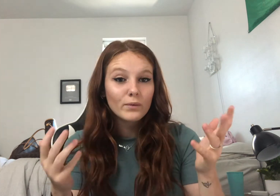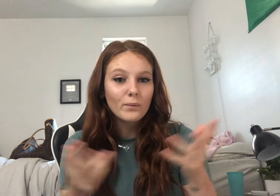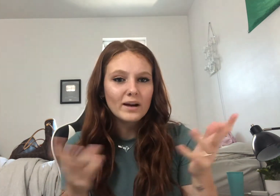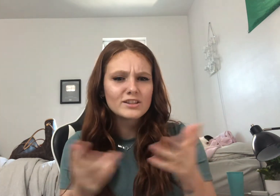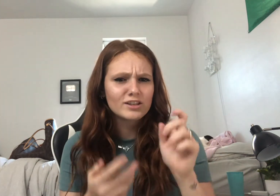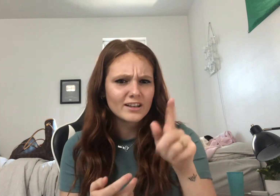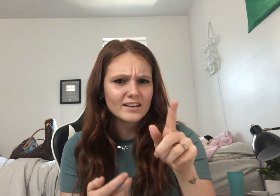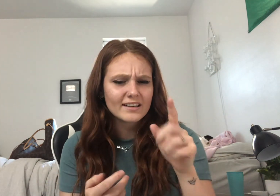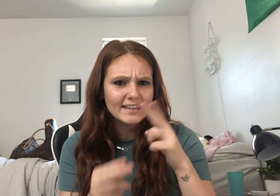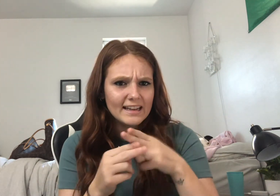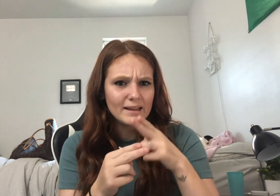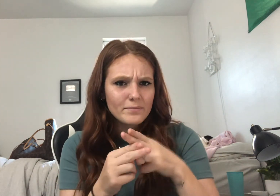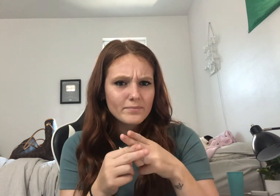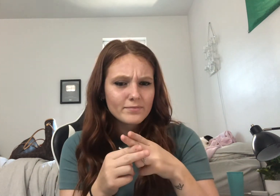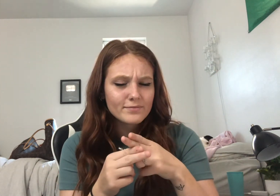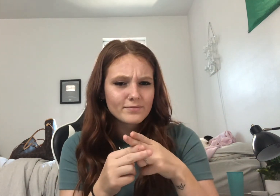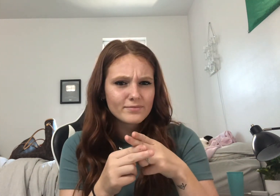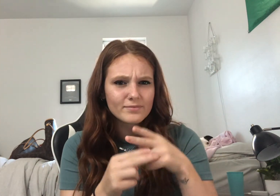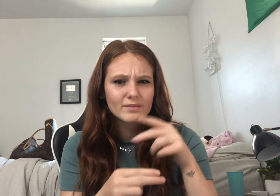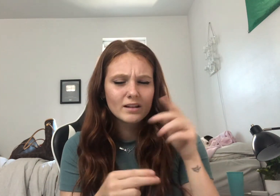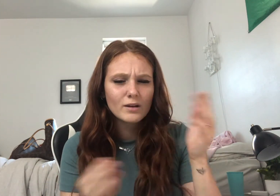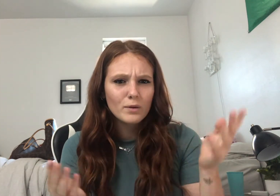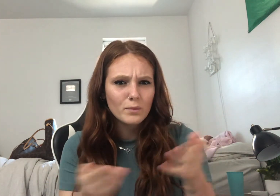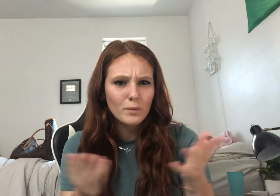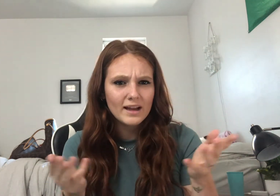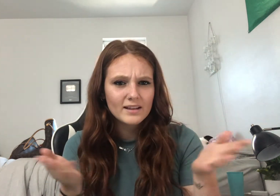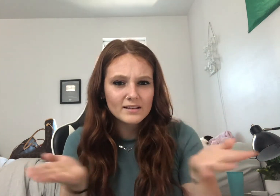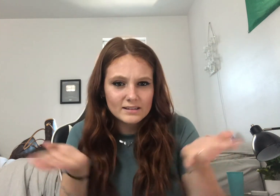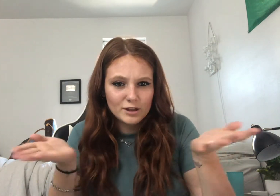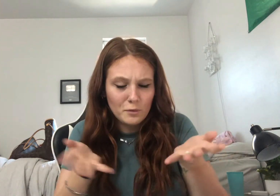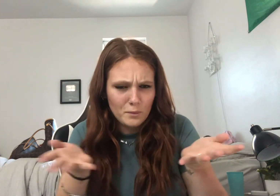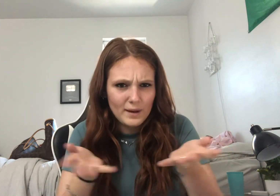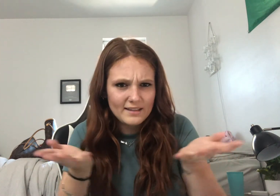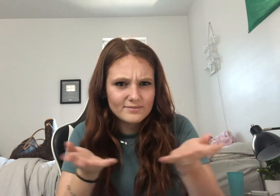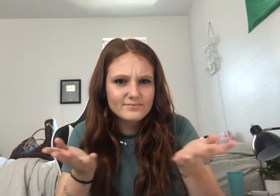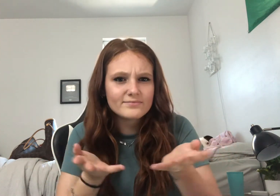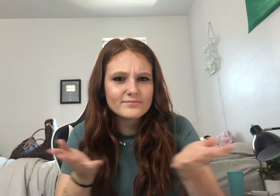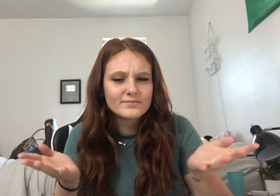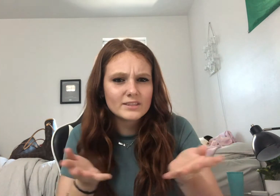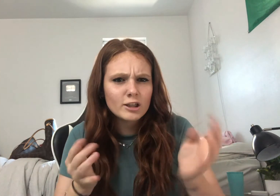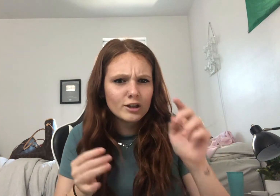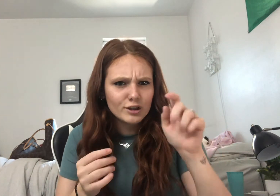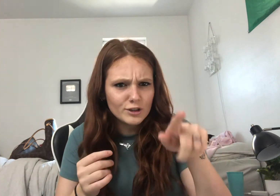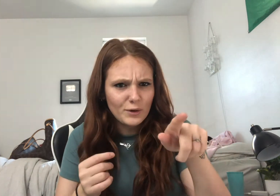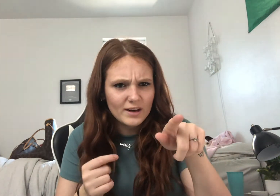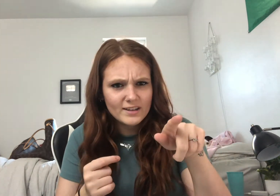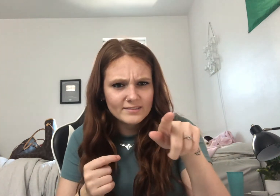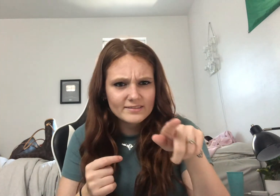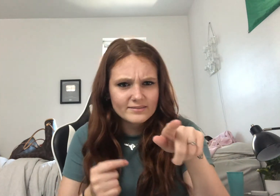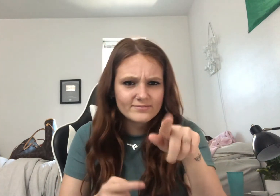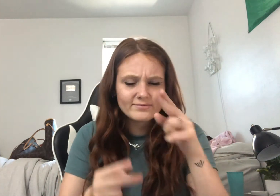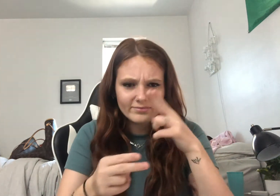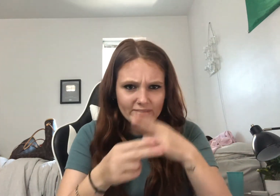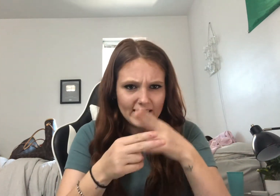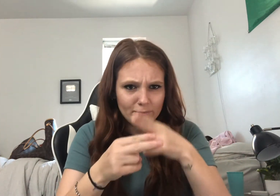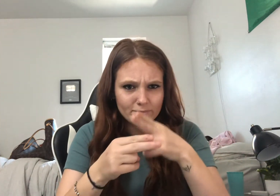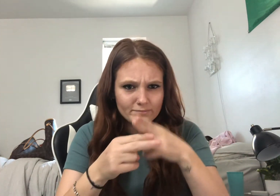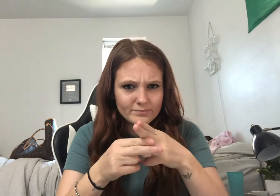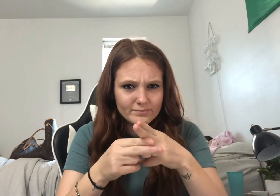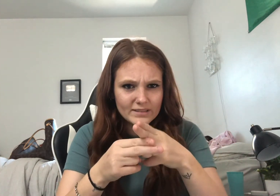What's your name? What? So what? Your name.